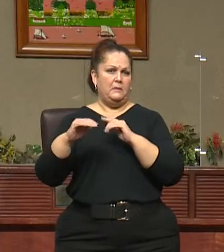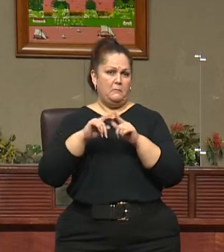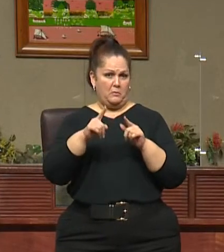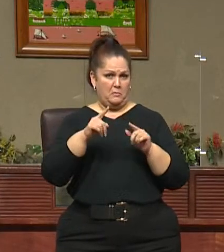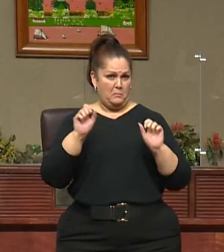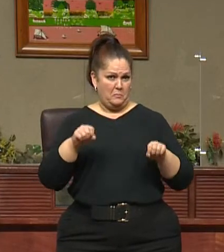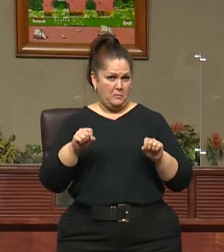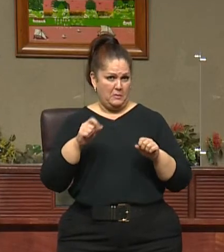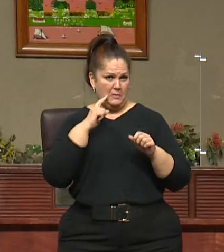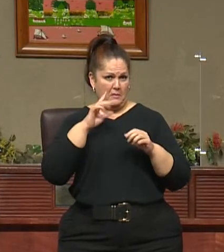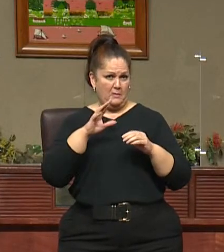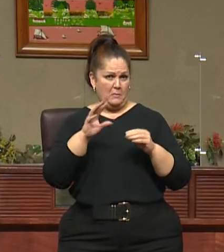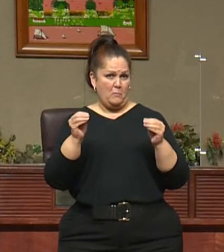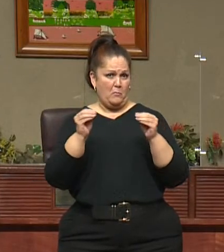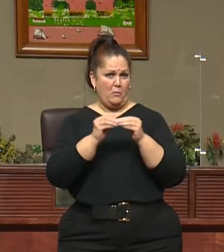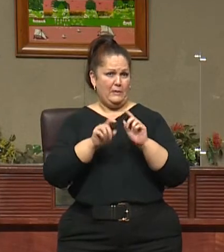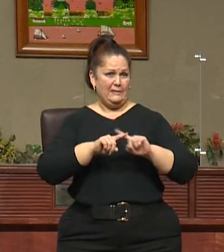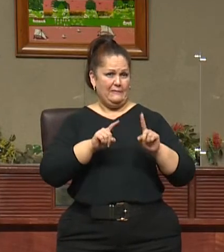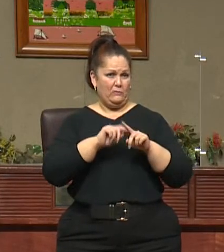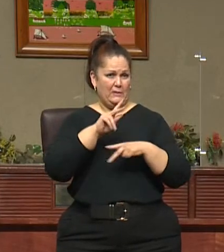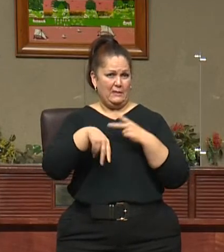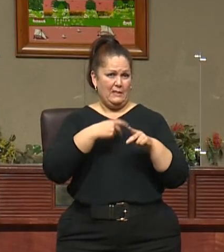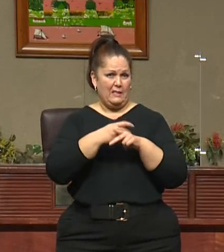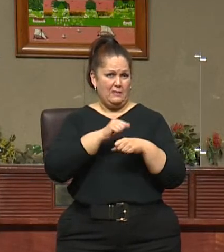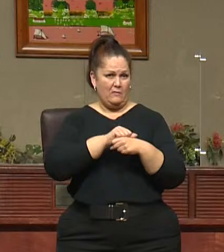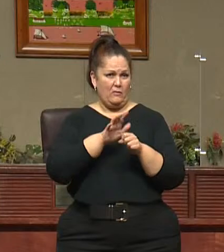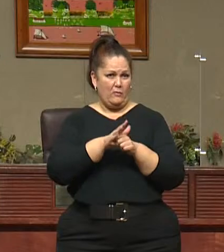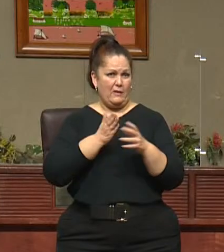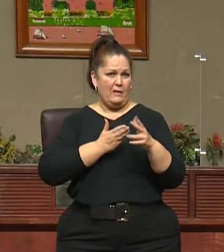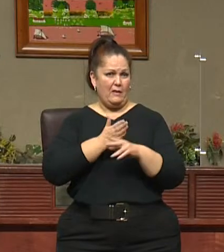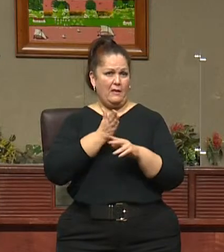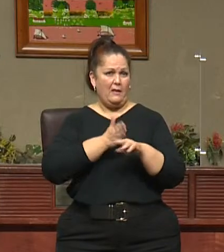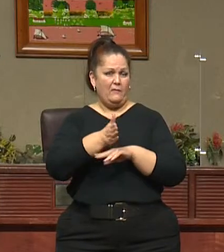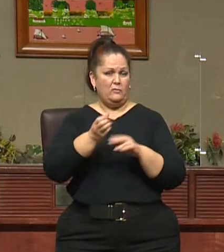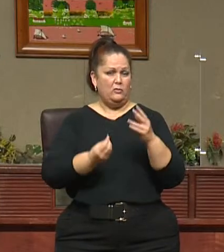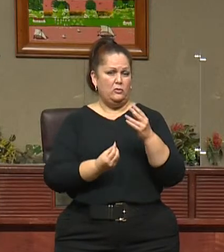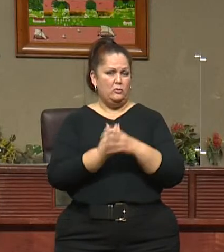possibility of an increase in variants once all of the data from the spring breakers come in?